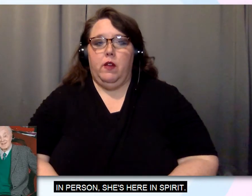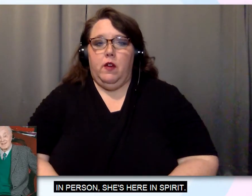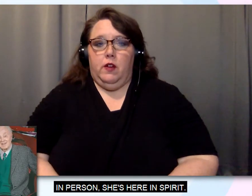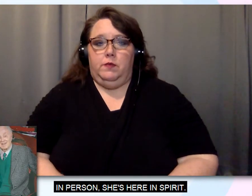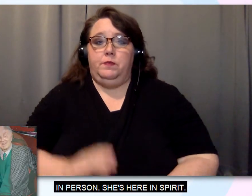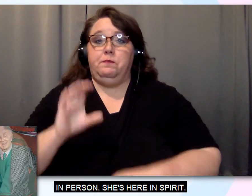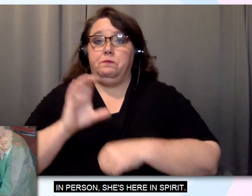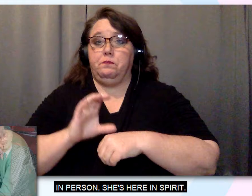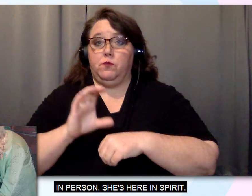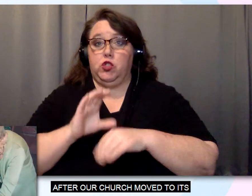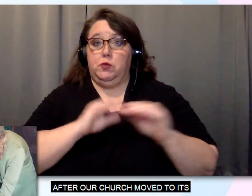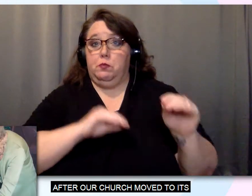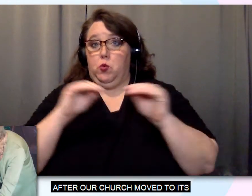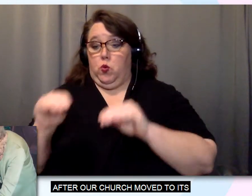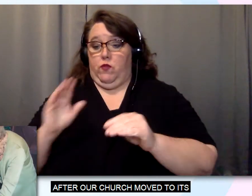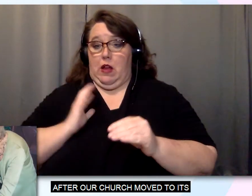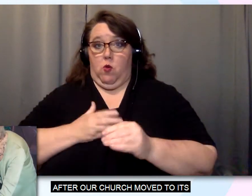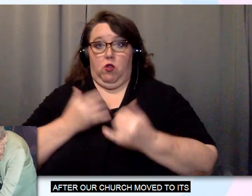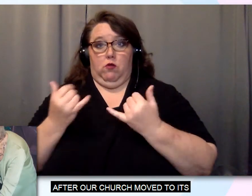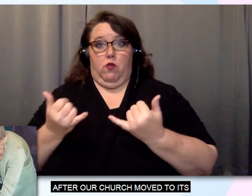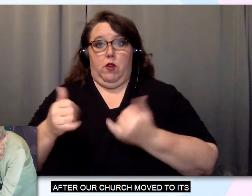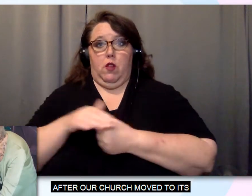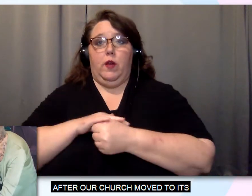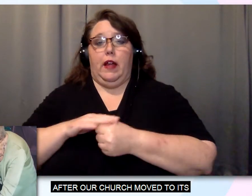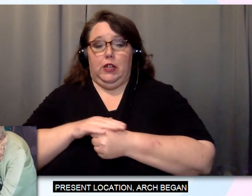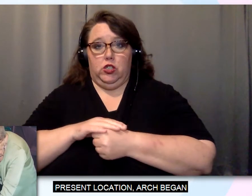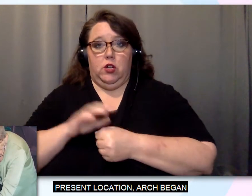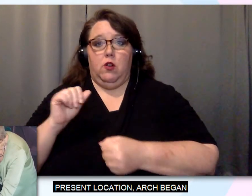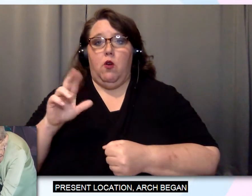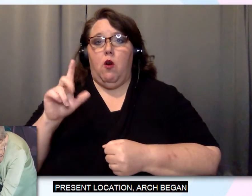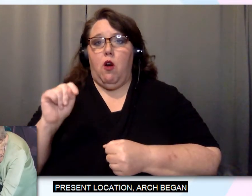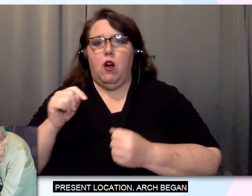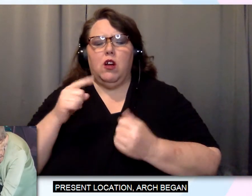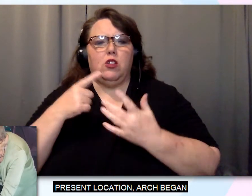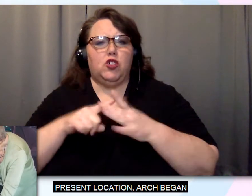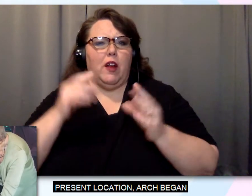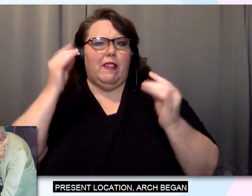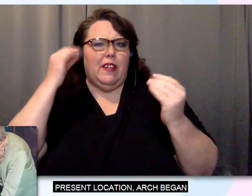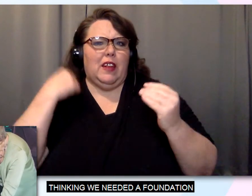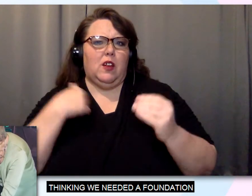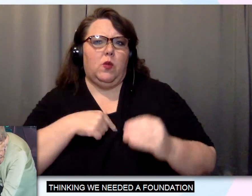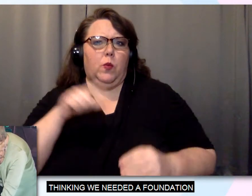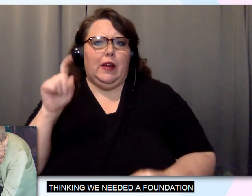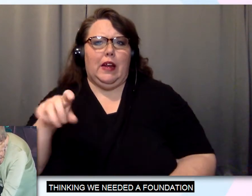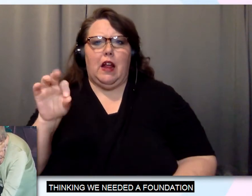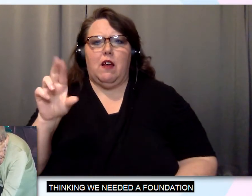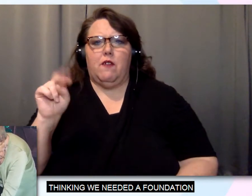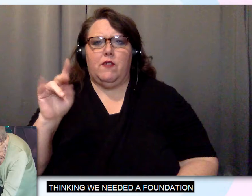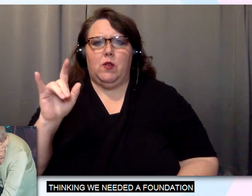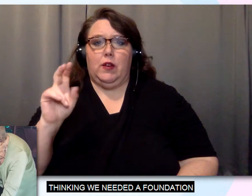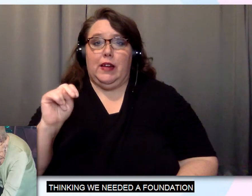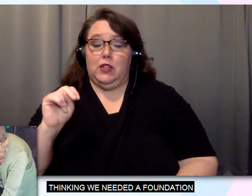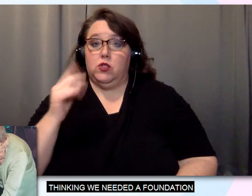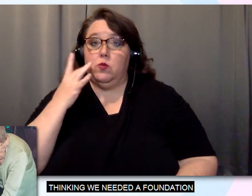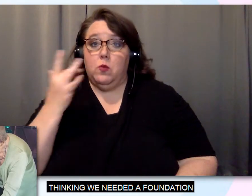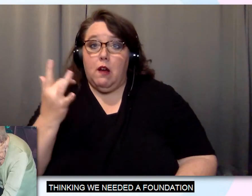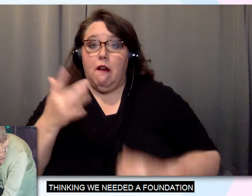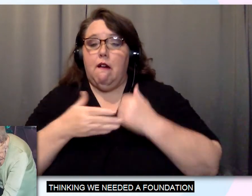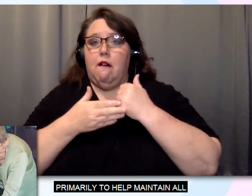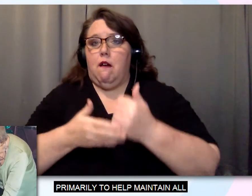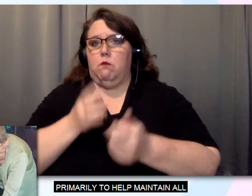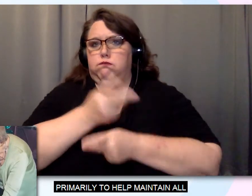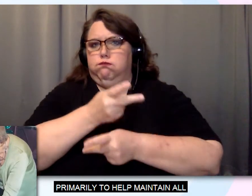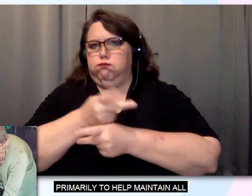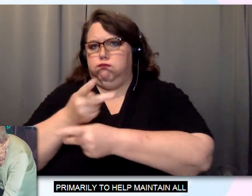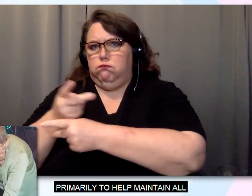spirit. After our church moved to its present location, Arch began thinking we needed a foundation, primarily to